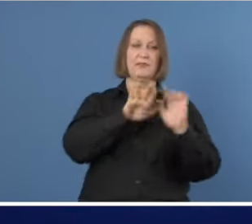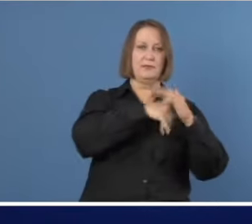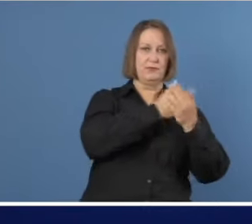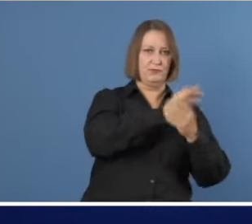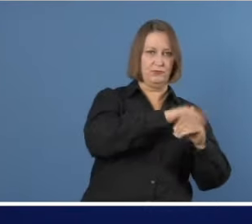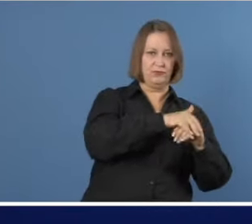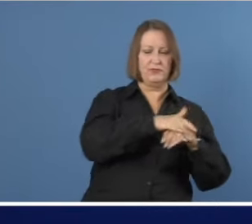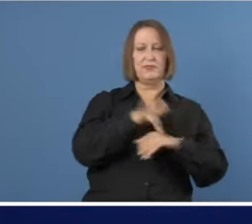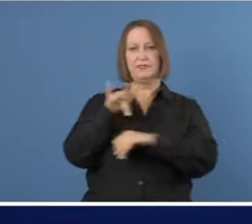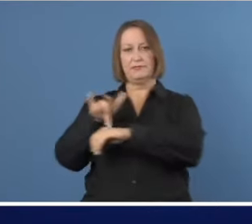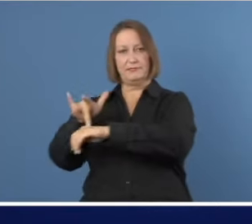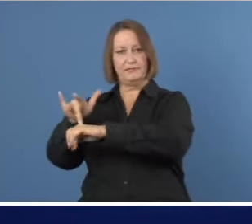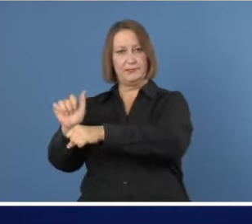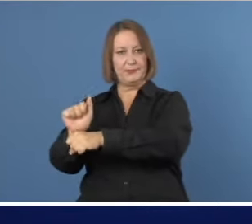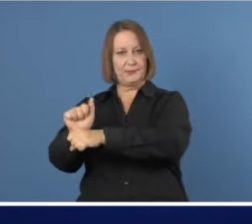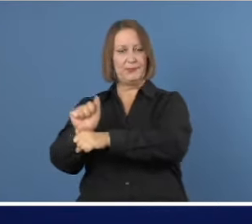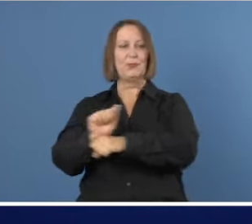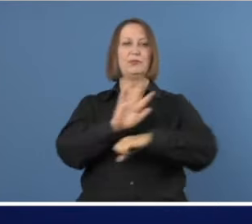debris.